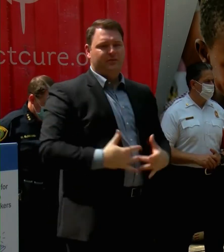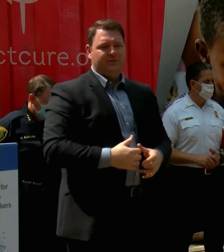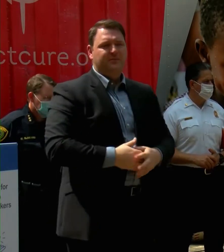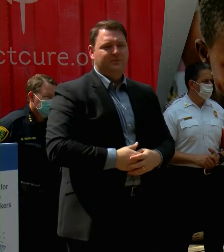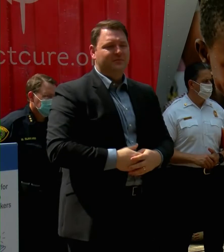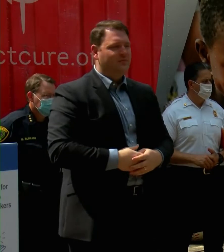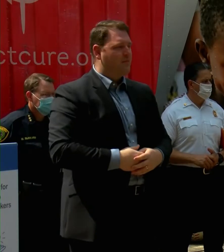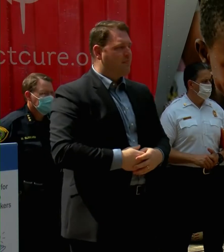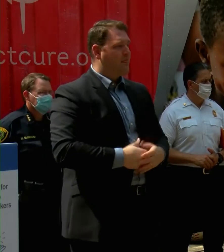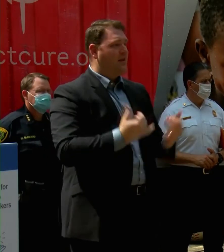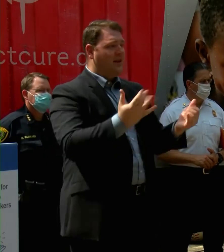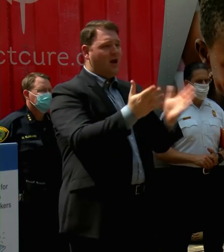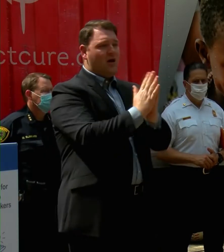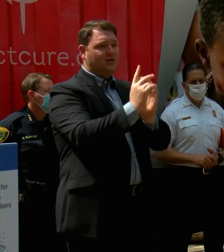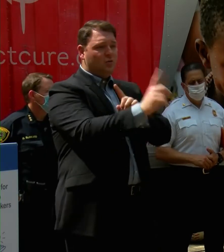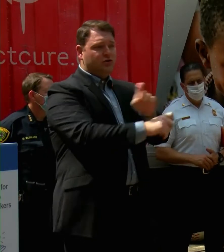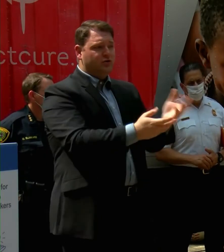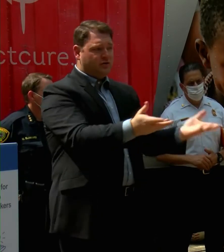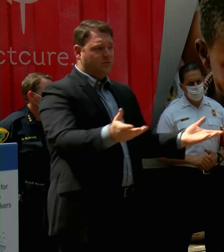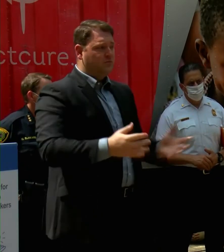Thank you, Chief. We'll take any questions now.